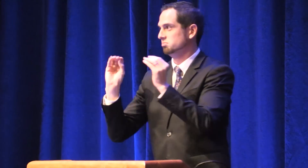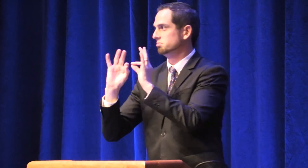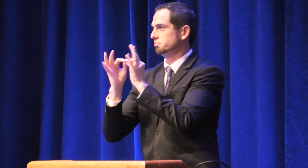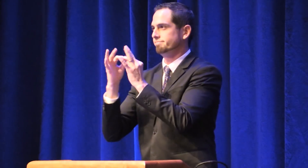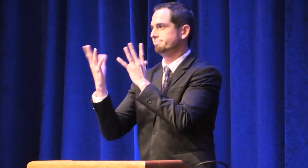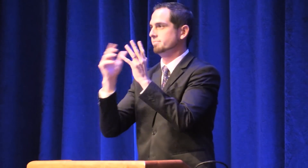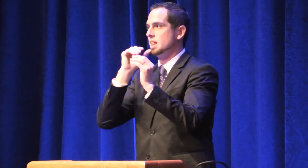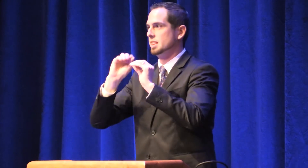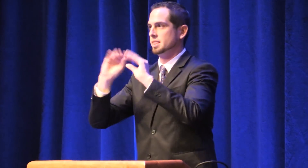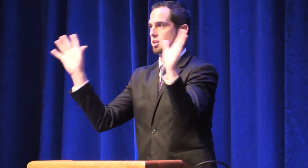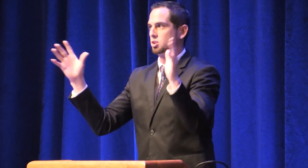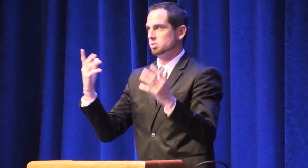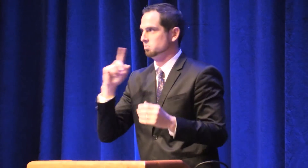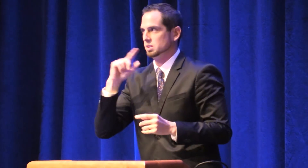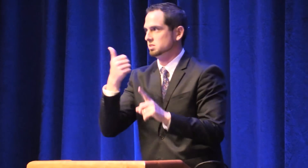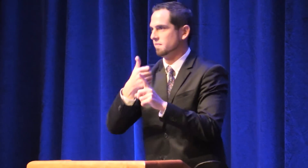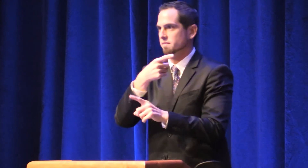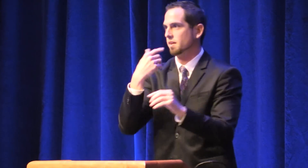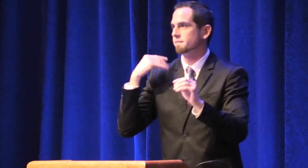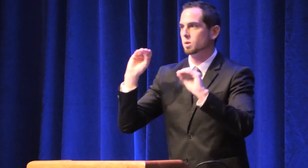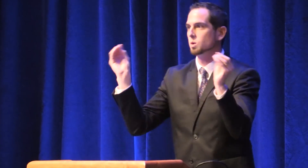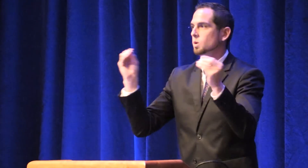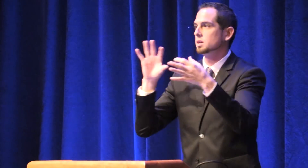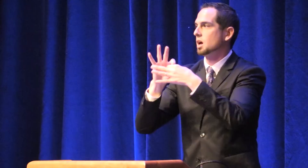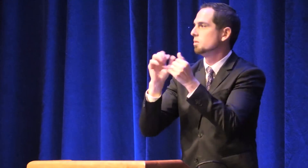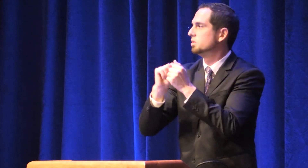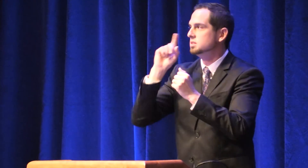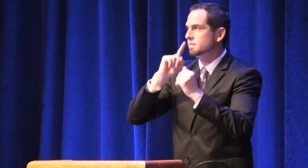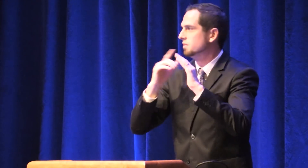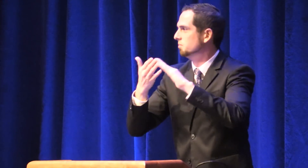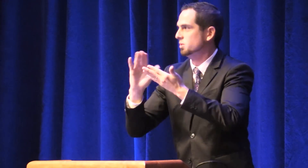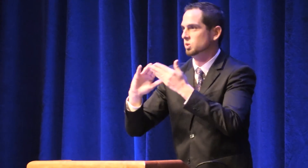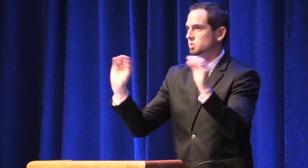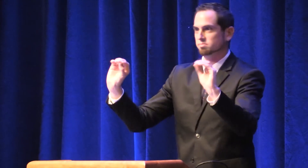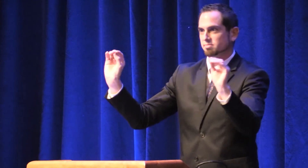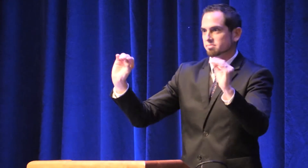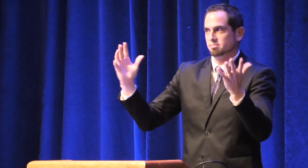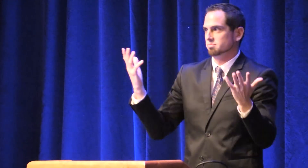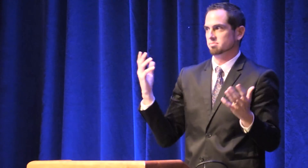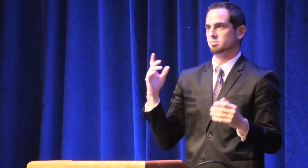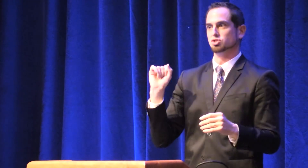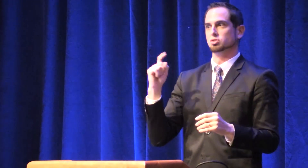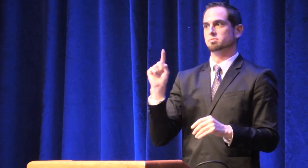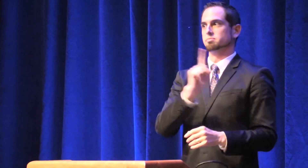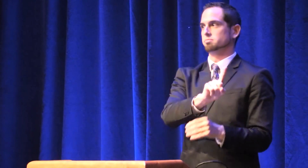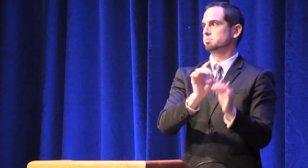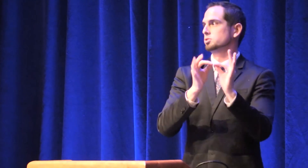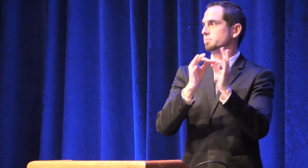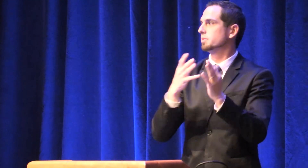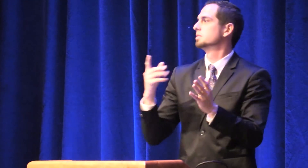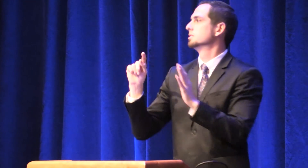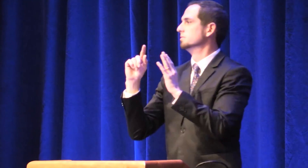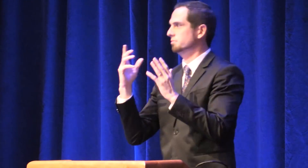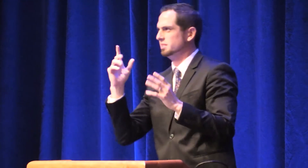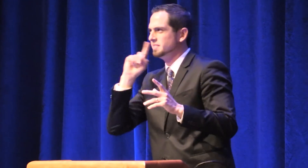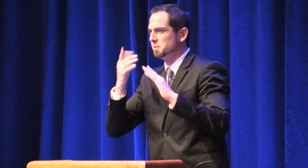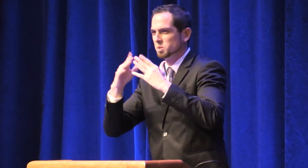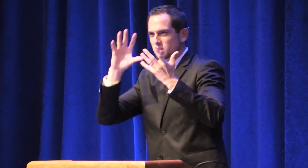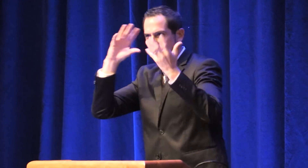woman turned out to be a complete fraud. She has seemingly no connection to the deaf community and had a fraud conviction on